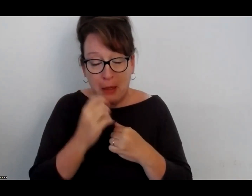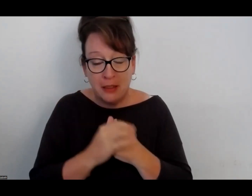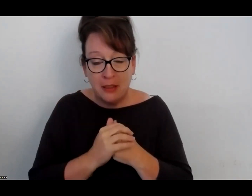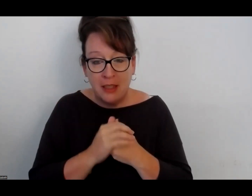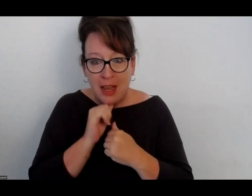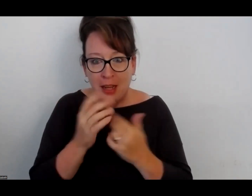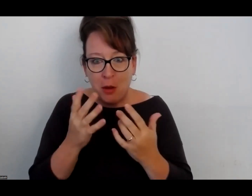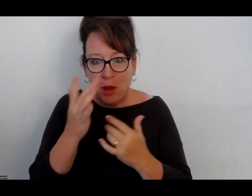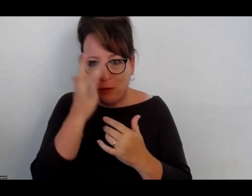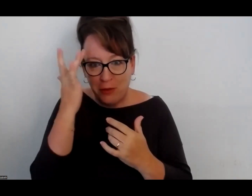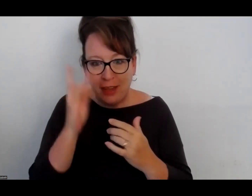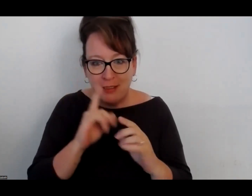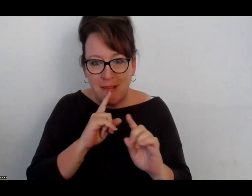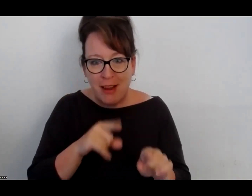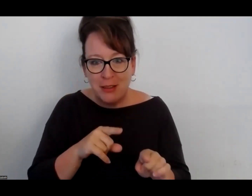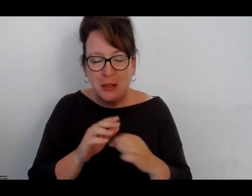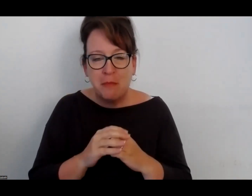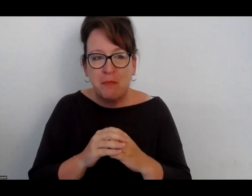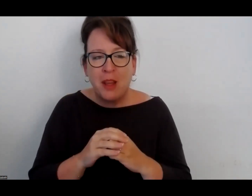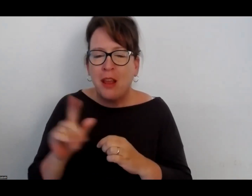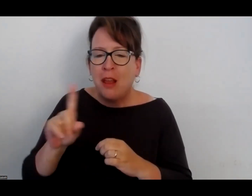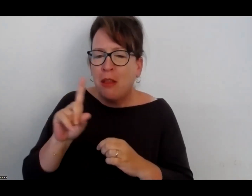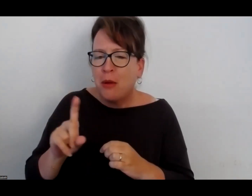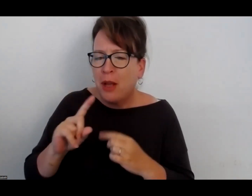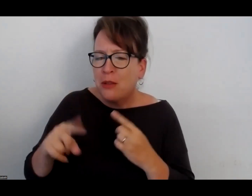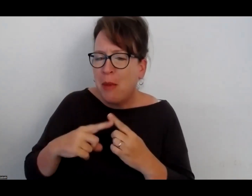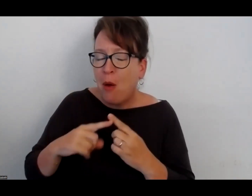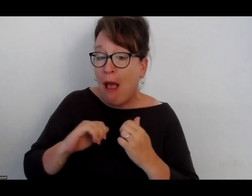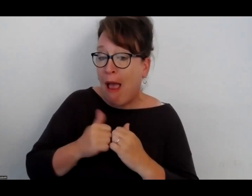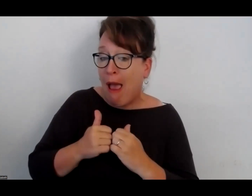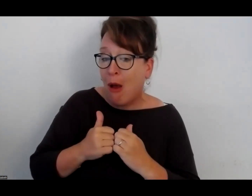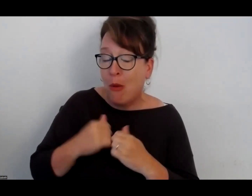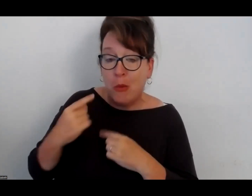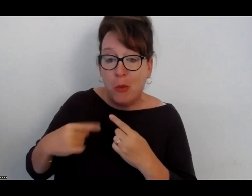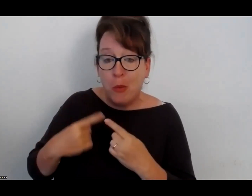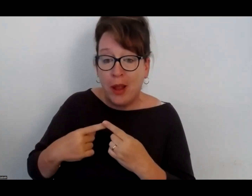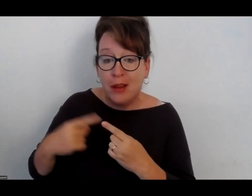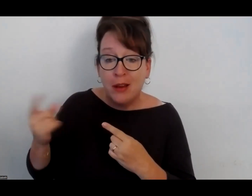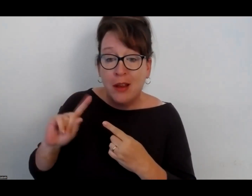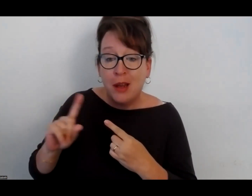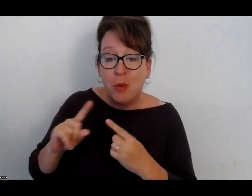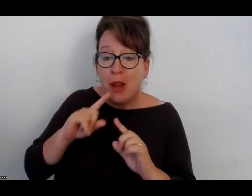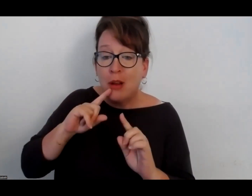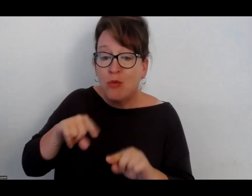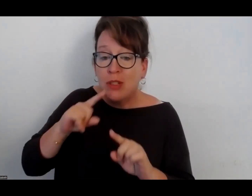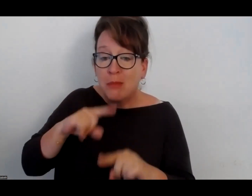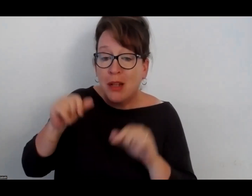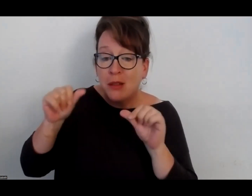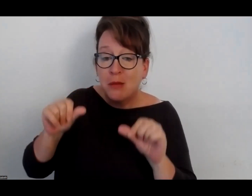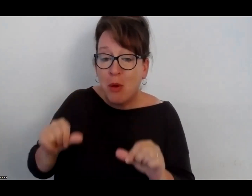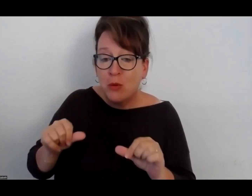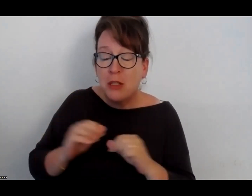forget to address. I think the question about how, when, and will questions be answered.